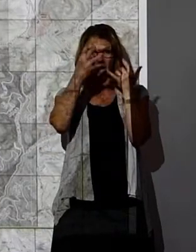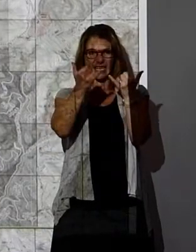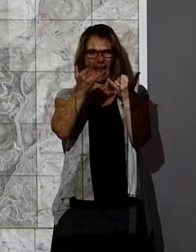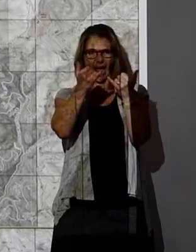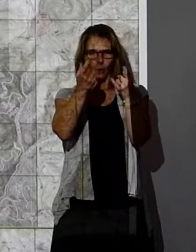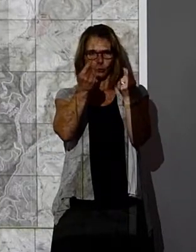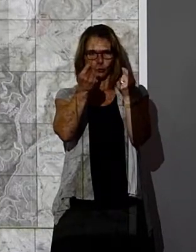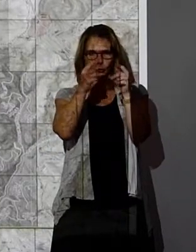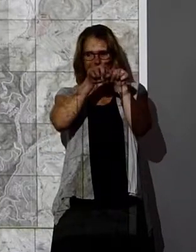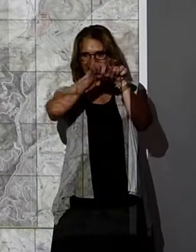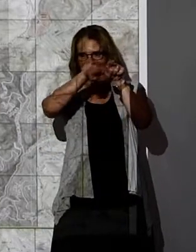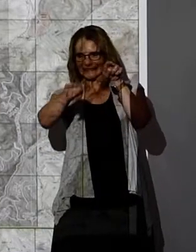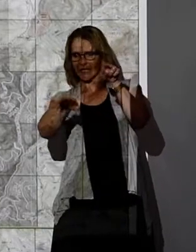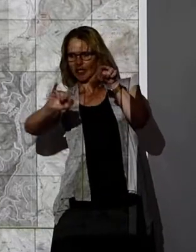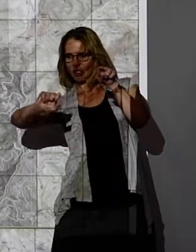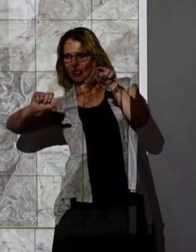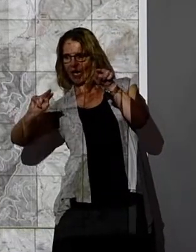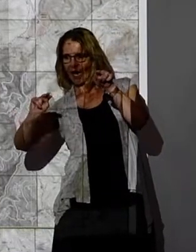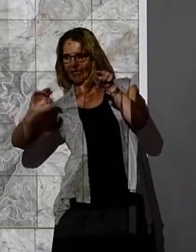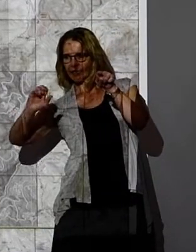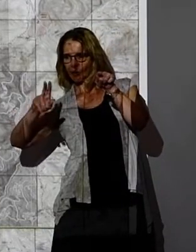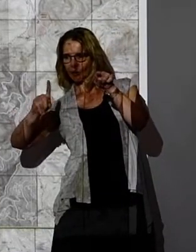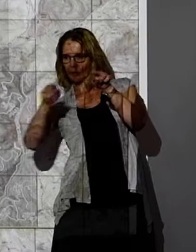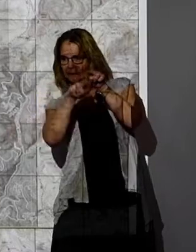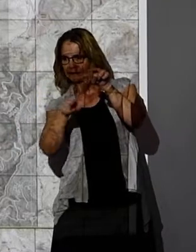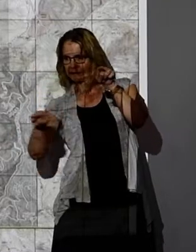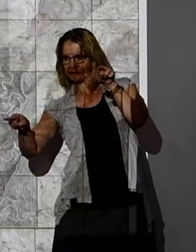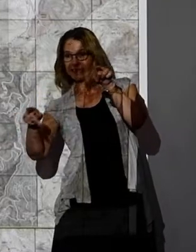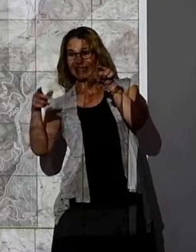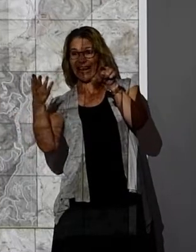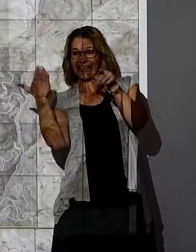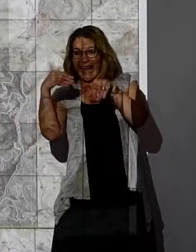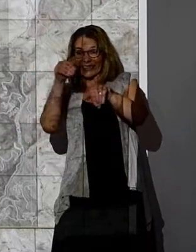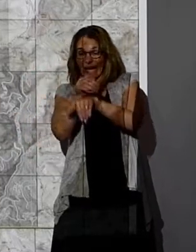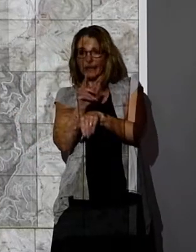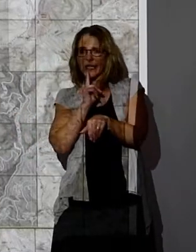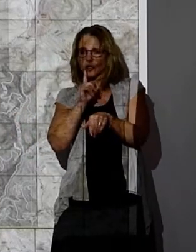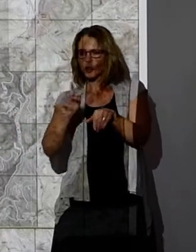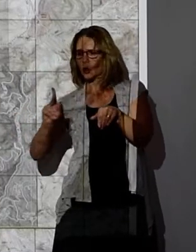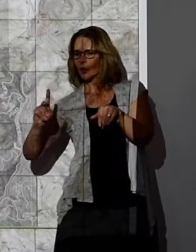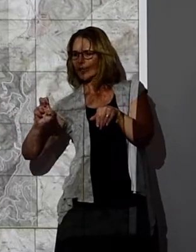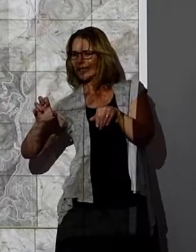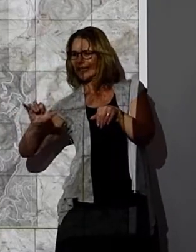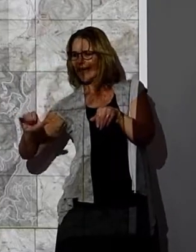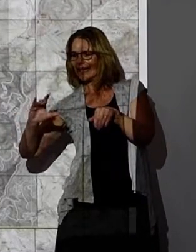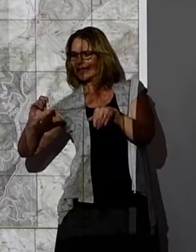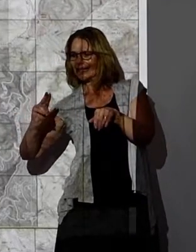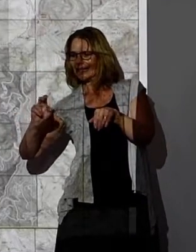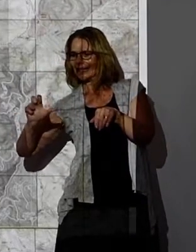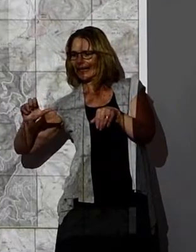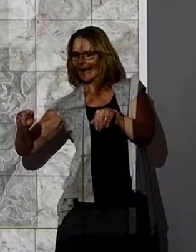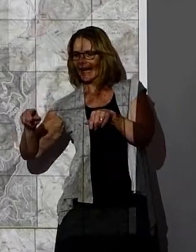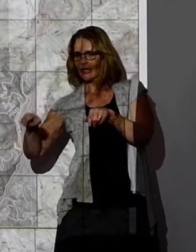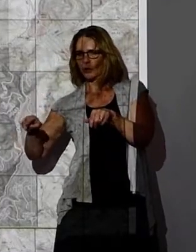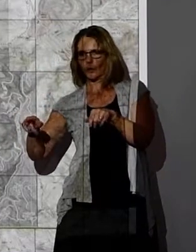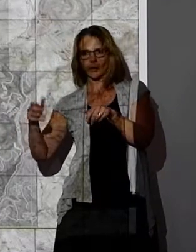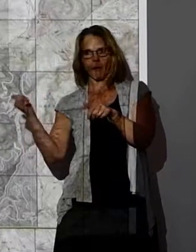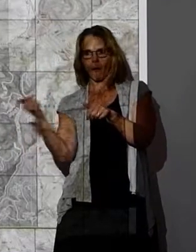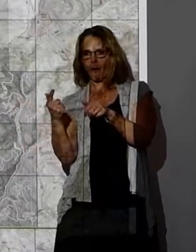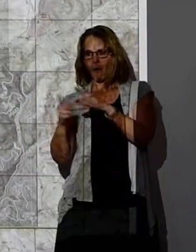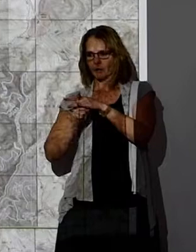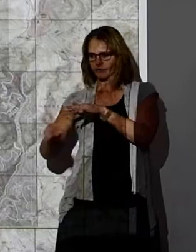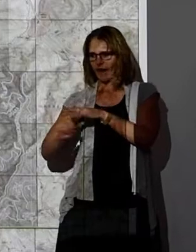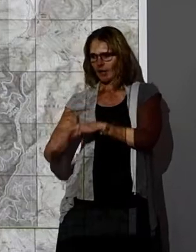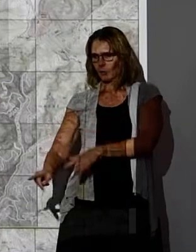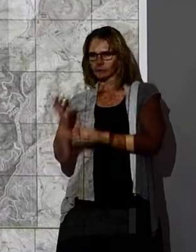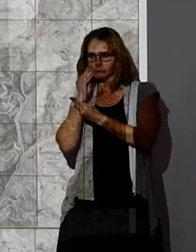south going down Jackson Creek, and then coming around last night and making sure that Kelly Canyon had all of the evacuation notices. So